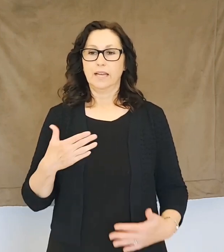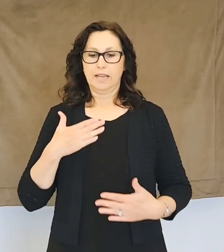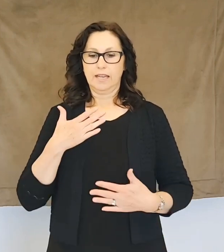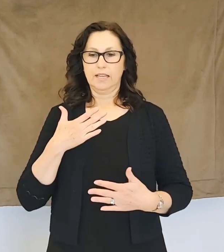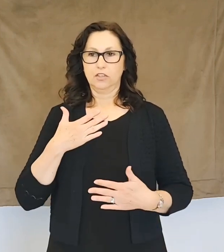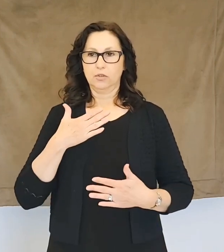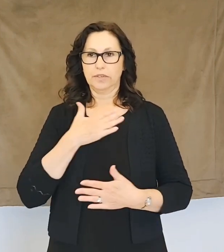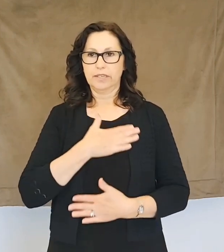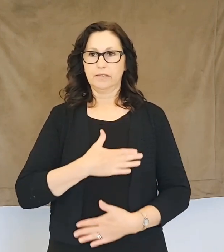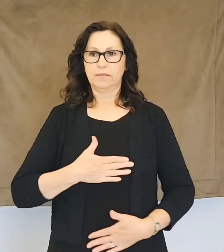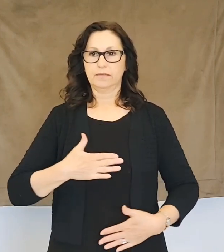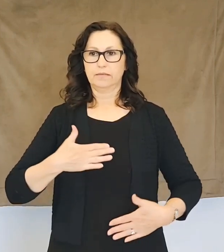enjoy.